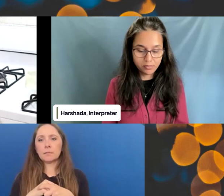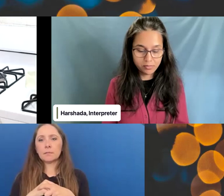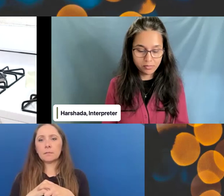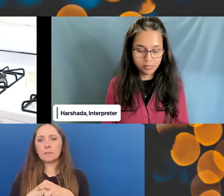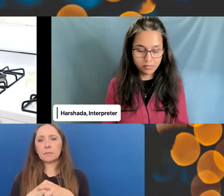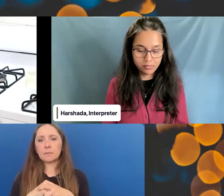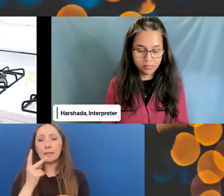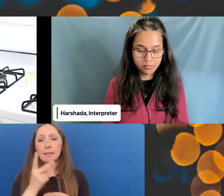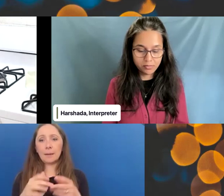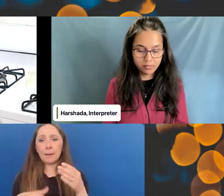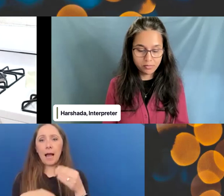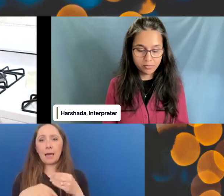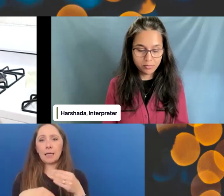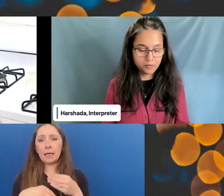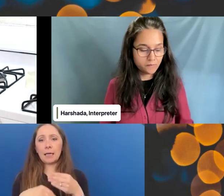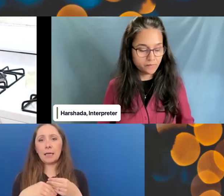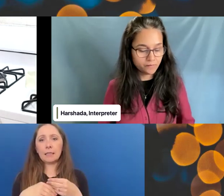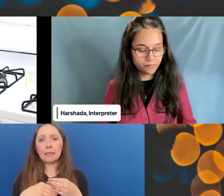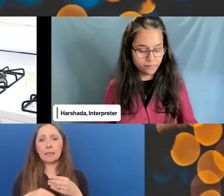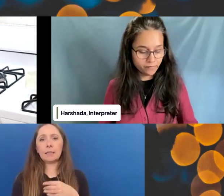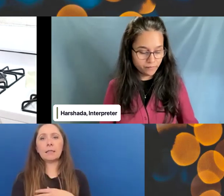And keep adding.